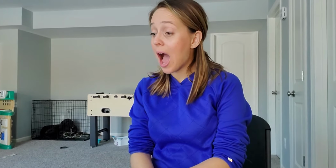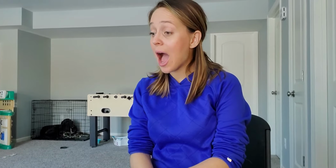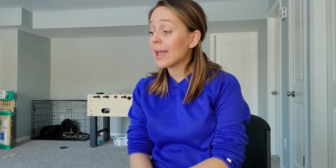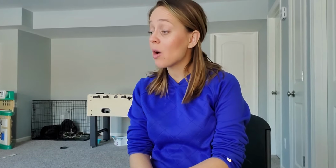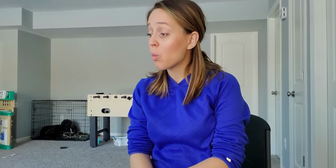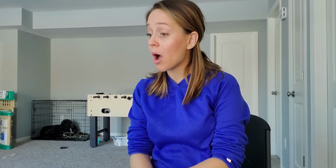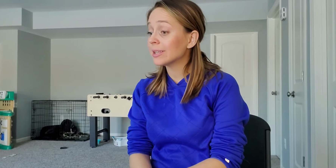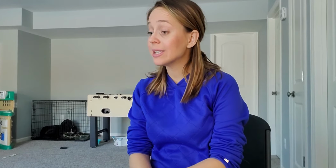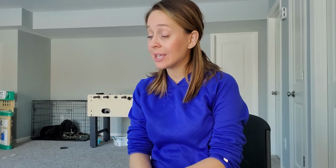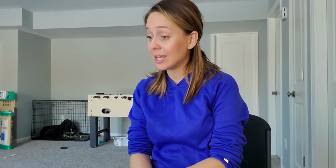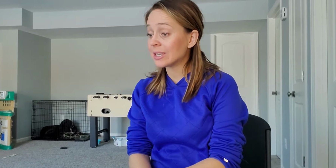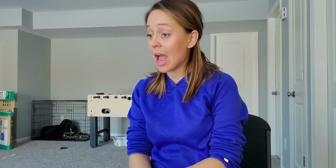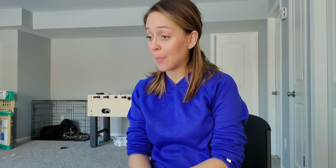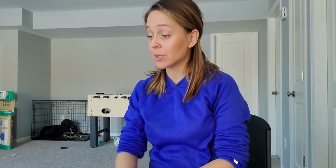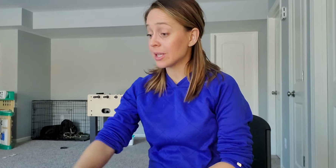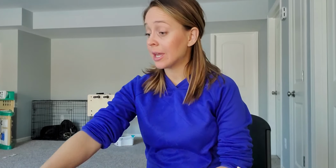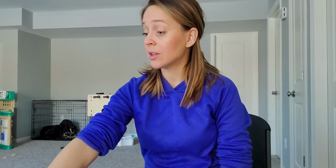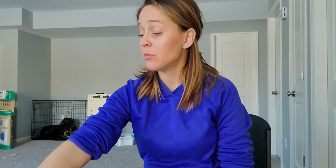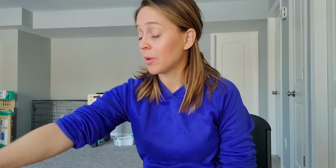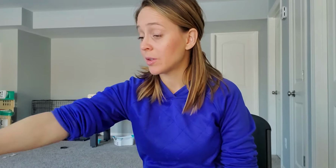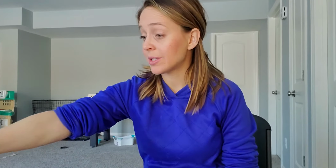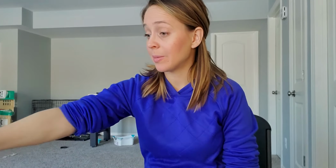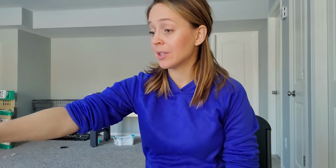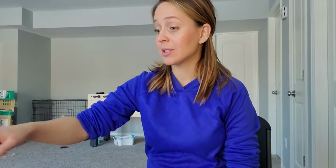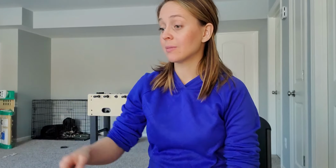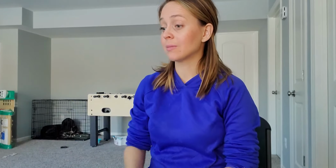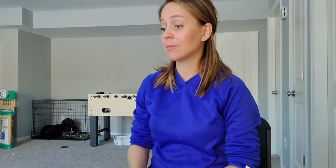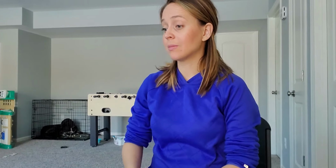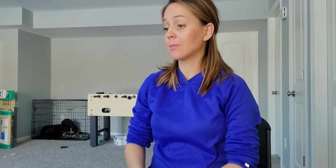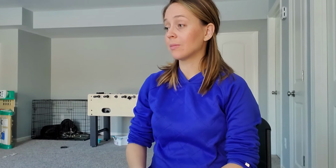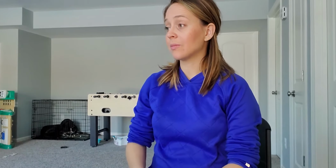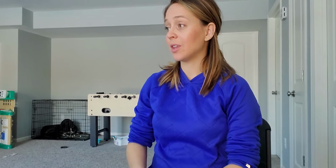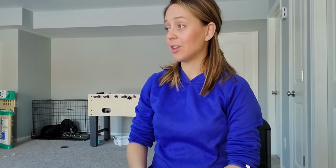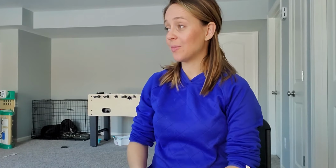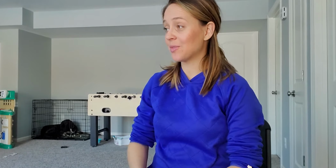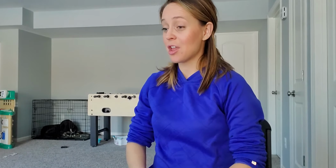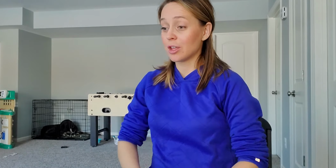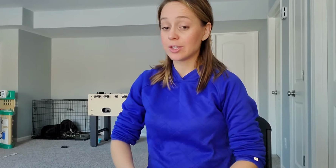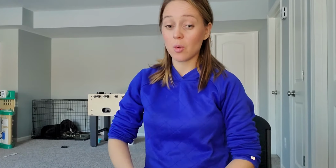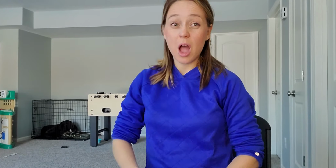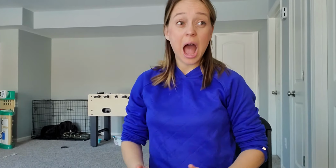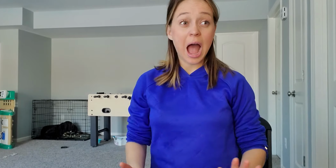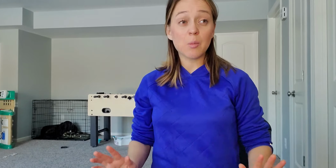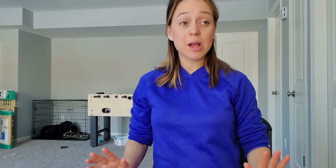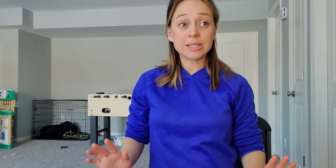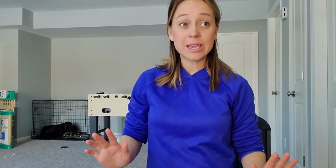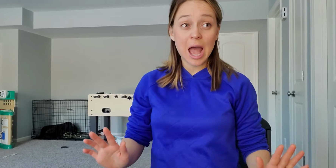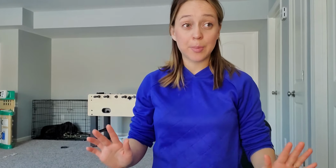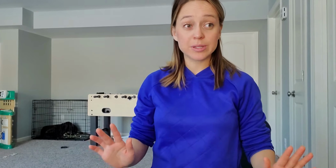I want to eat apples. Aiden, can you move the pillow to the side, please? Thank you. So, I want to eat apples. Here we